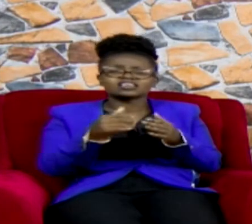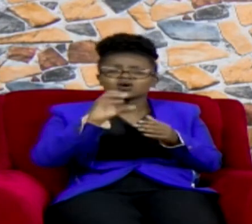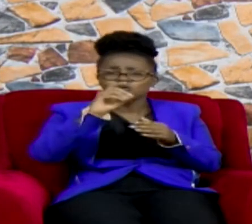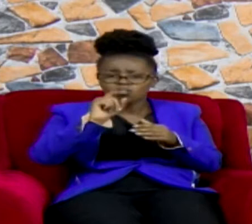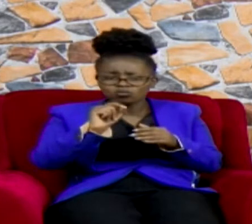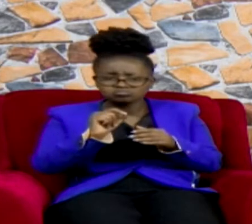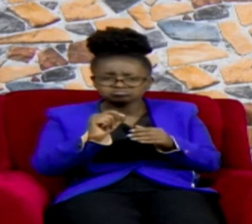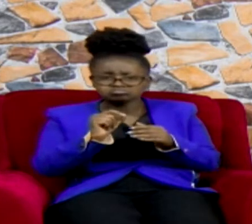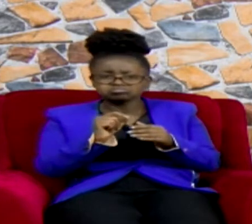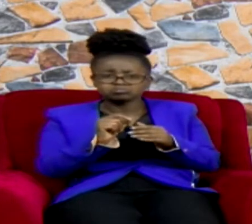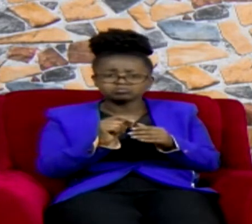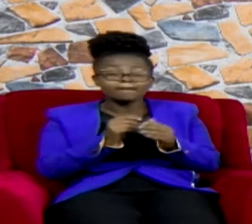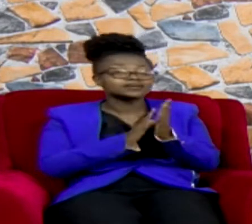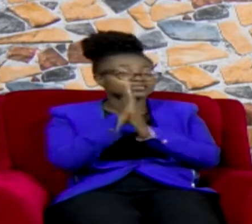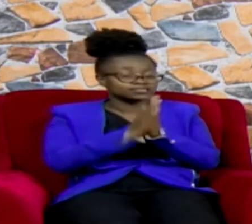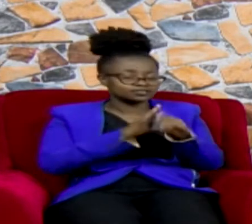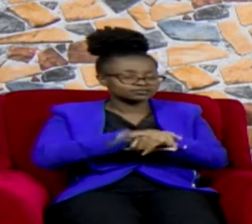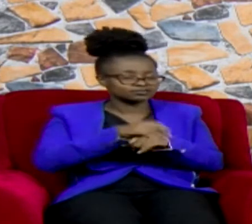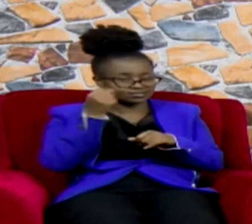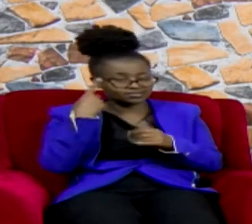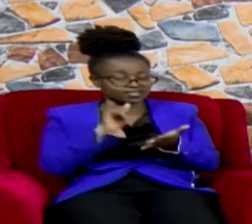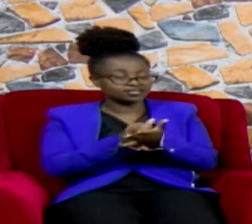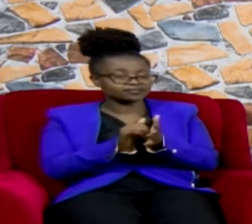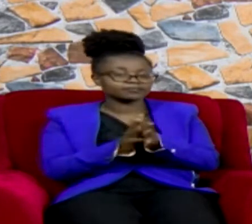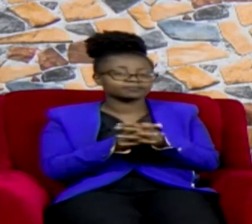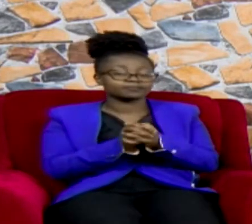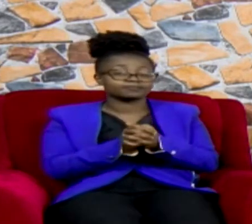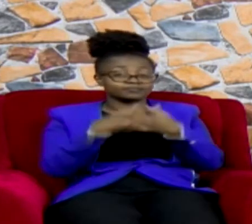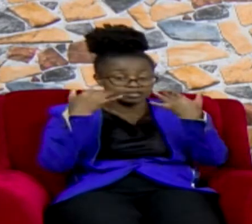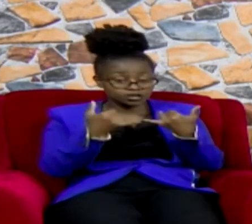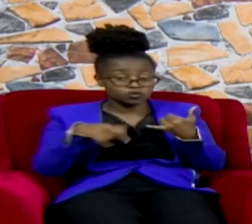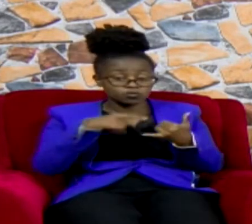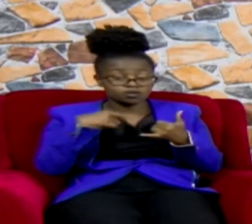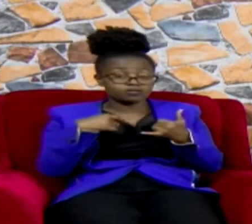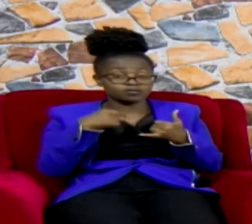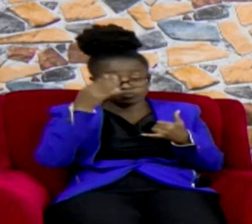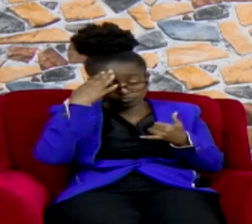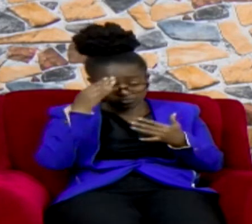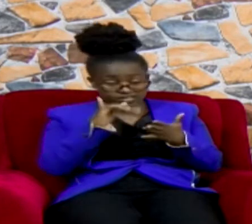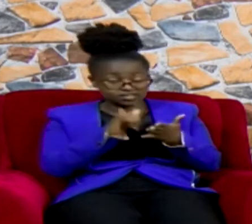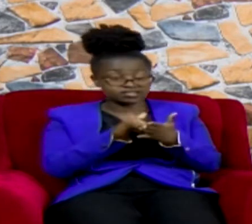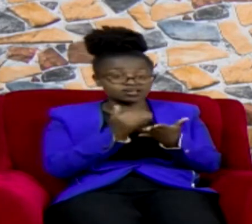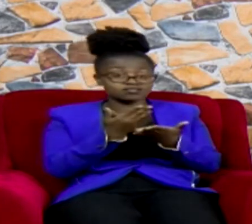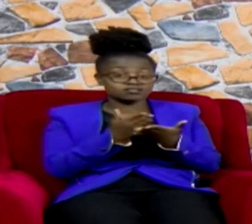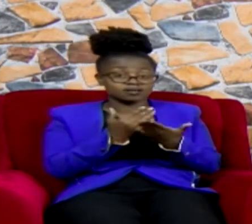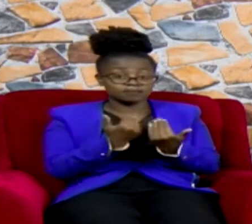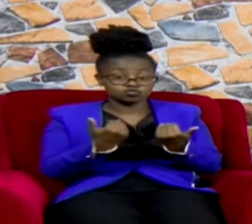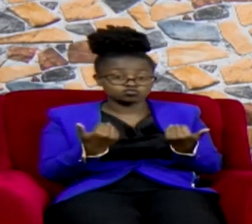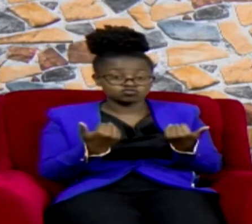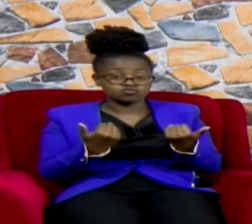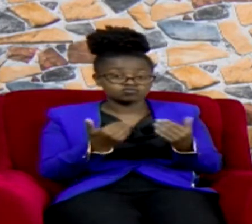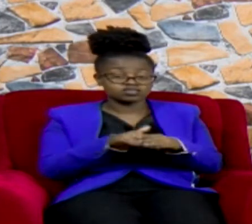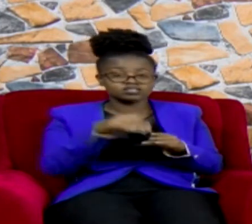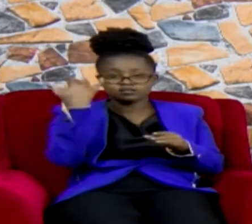one is I'm a bit interested to find that out. Yeah. Right now we have come to realize that some children in the